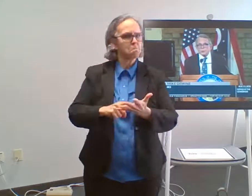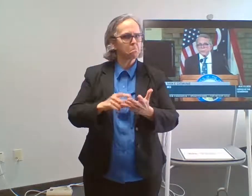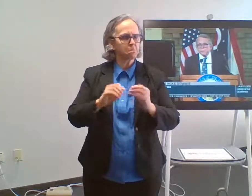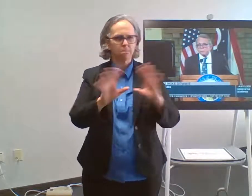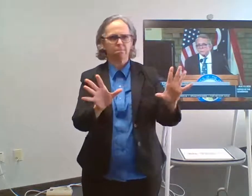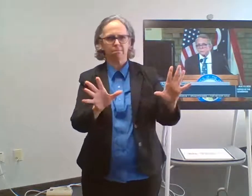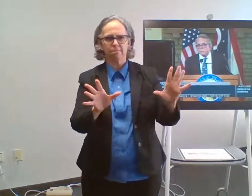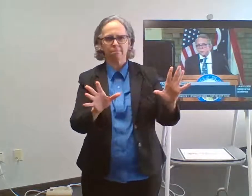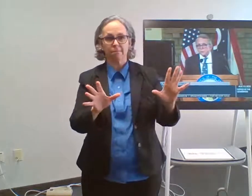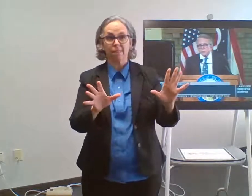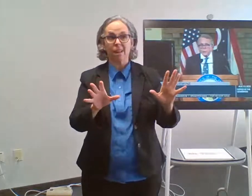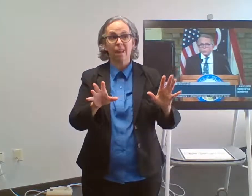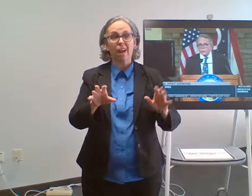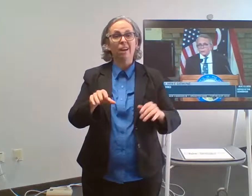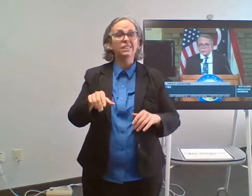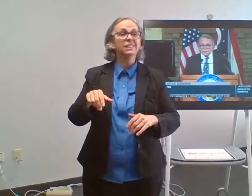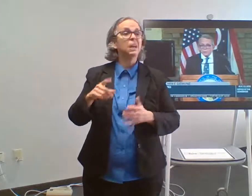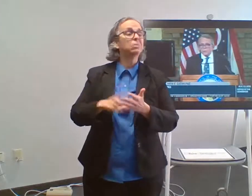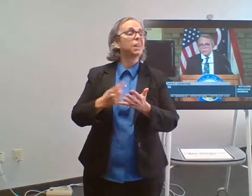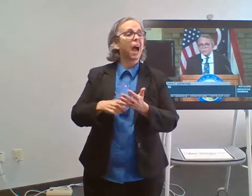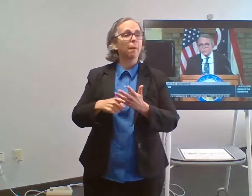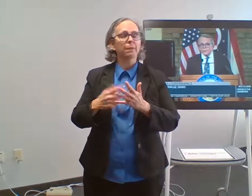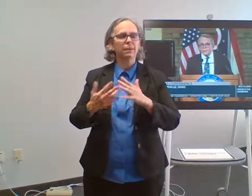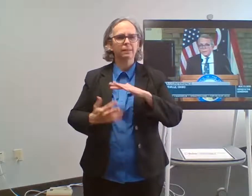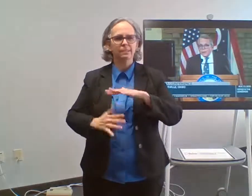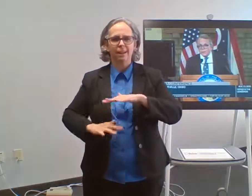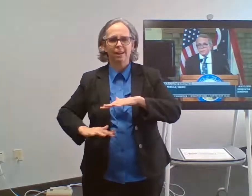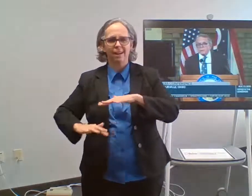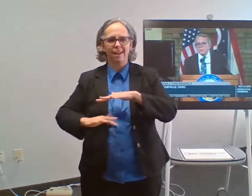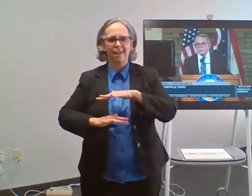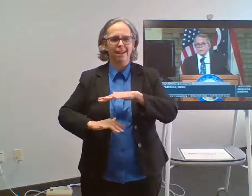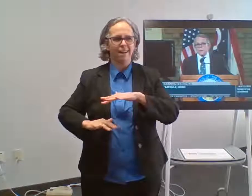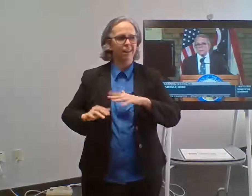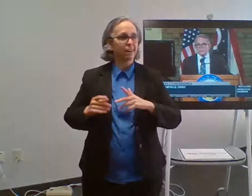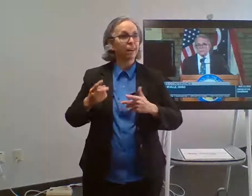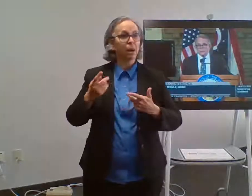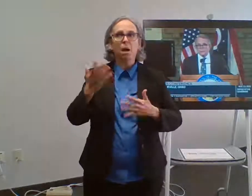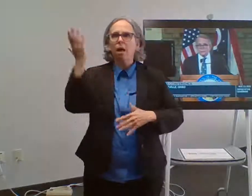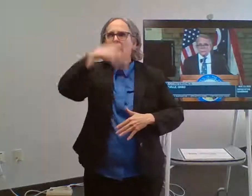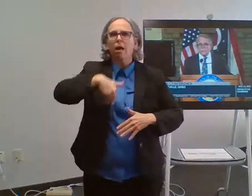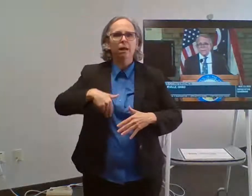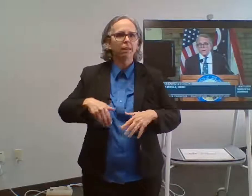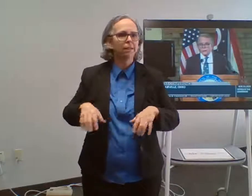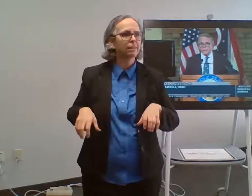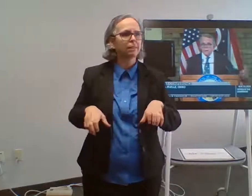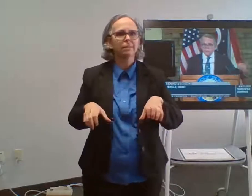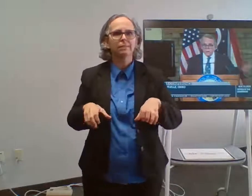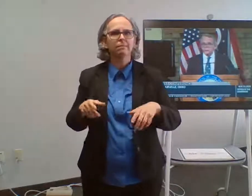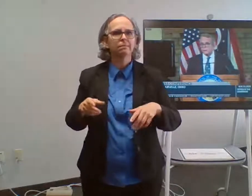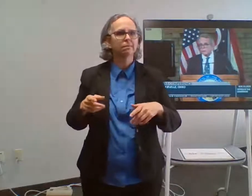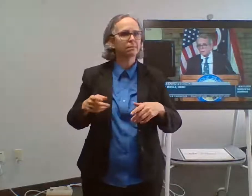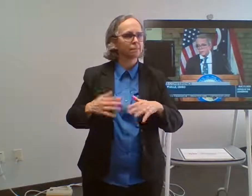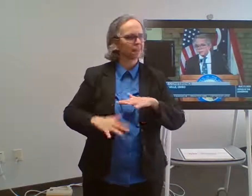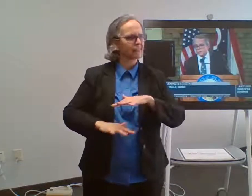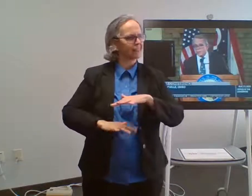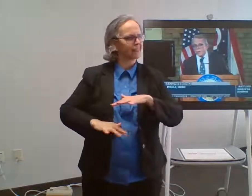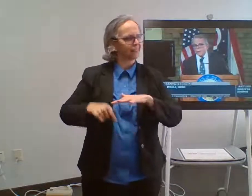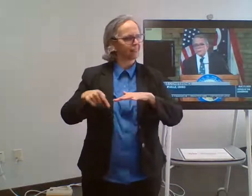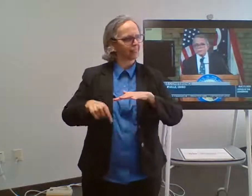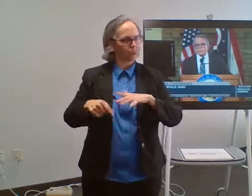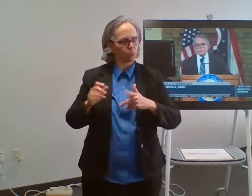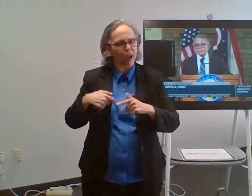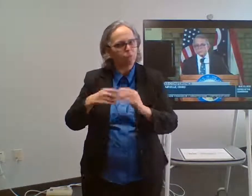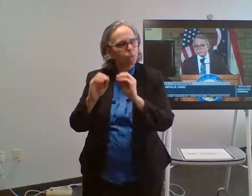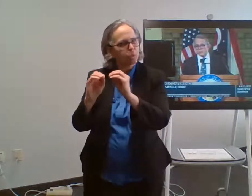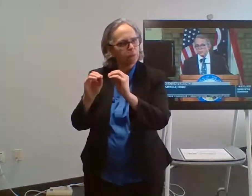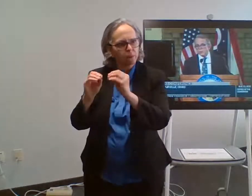racist. Sometimes someone is doing something and they don't even realize it, which is why, again, education and training